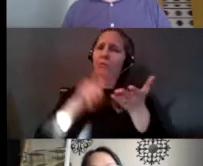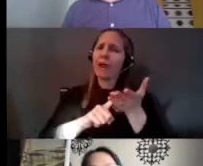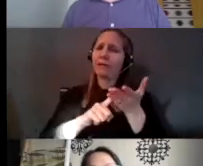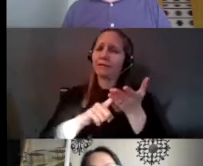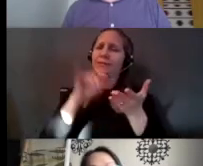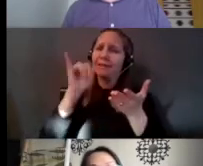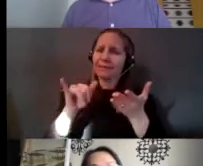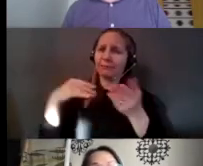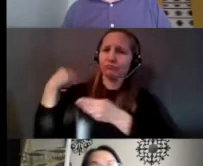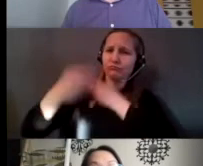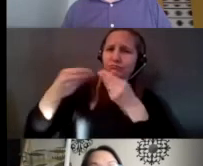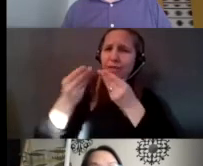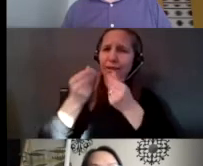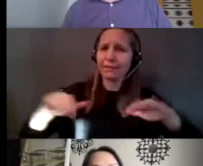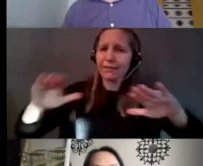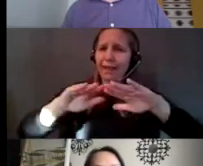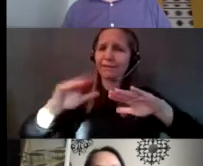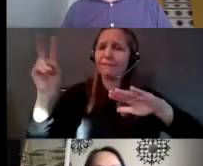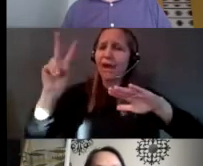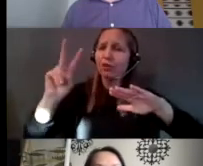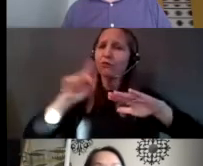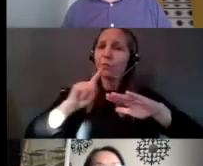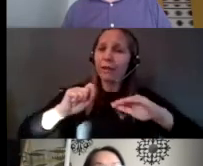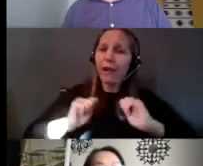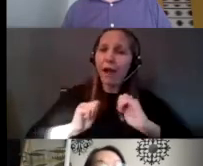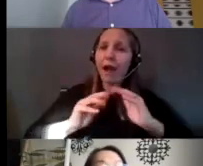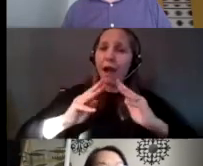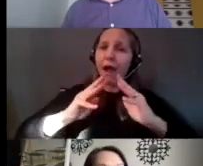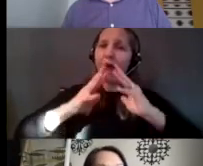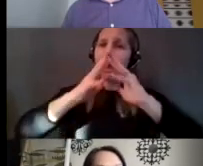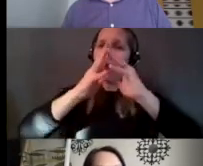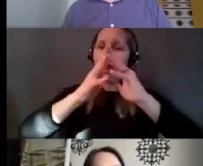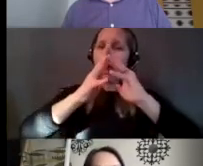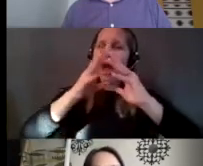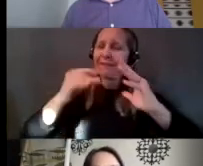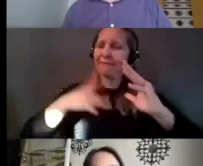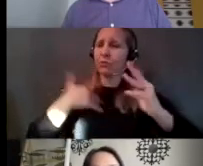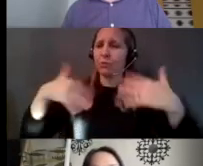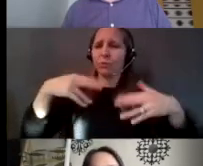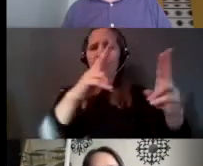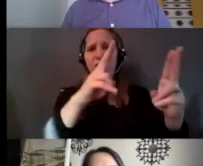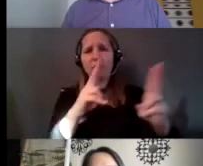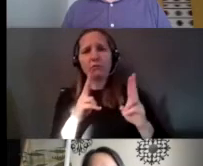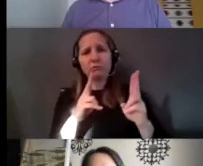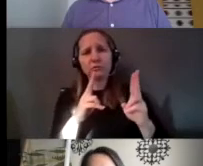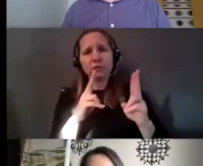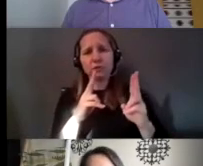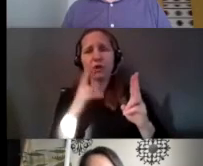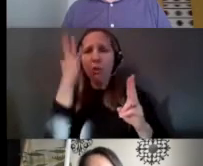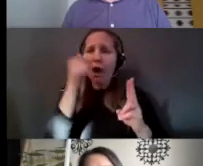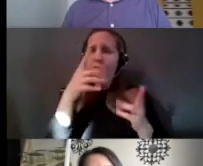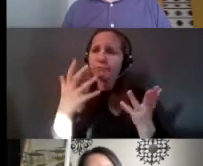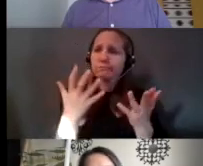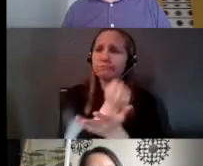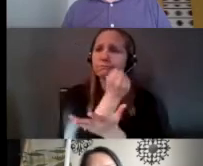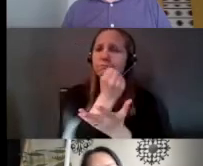that Vancouver has grown up on. And thank you for honoring us by taking a moment to really understand what that means to